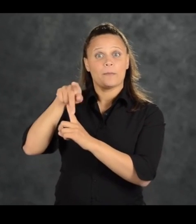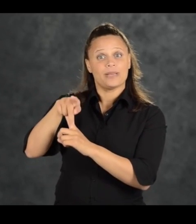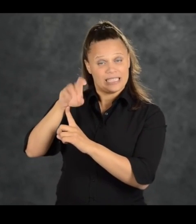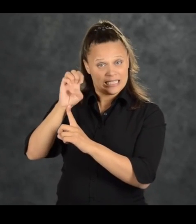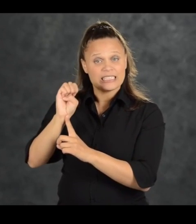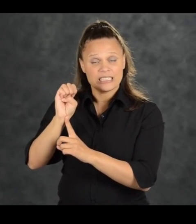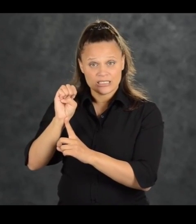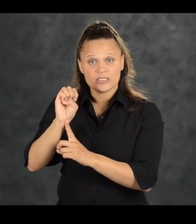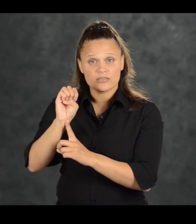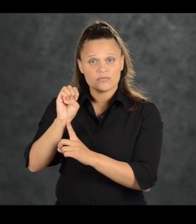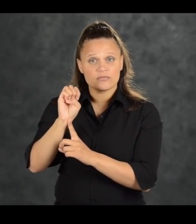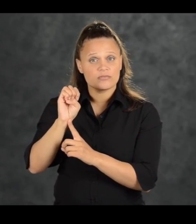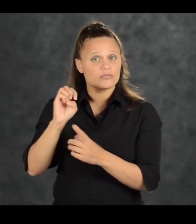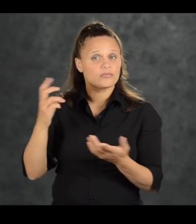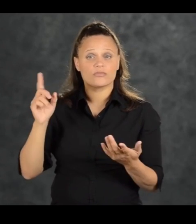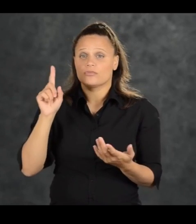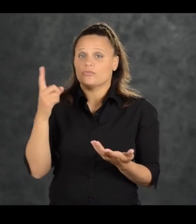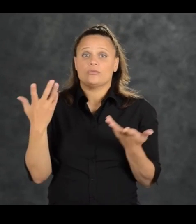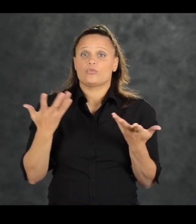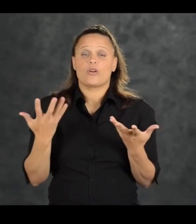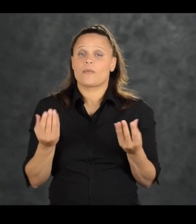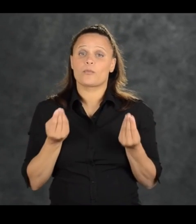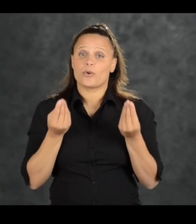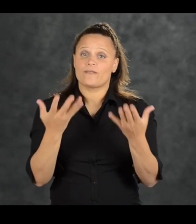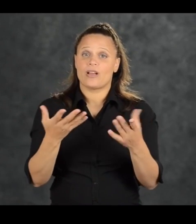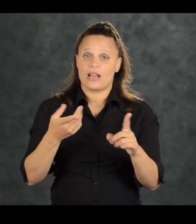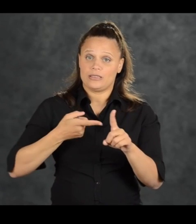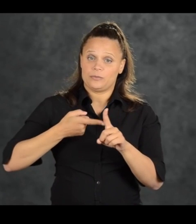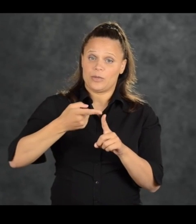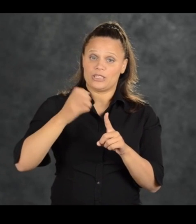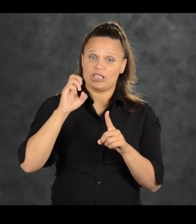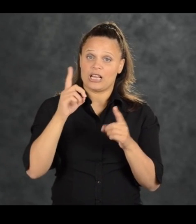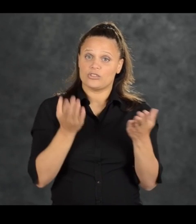them. So in a public setting,